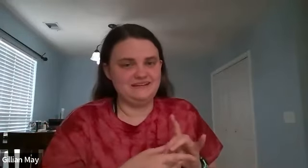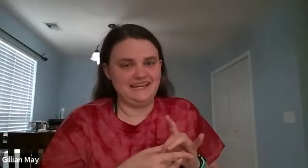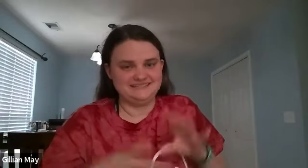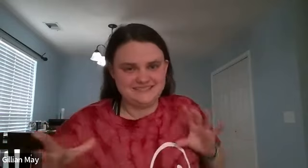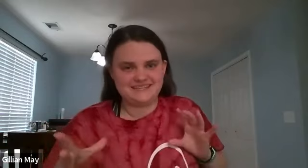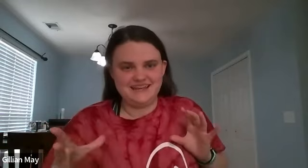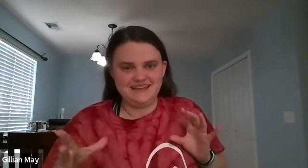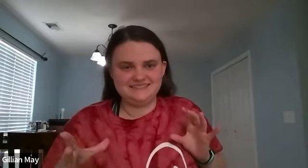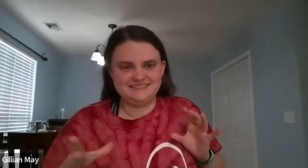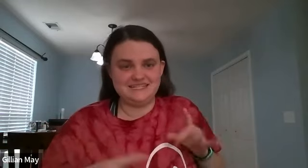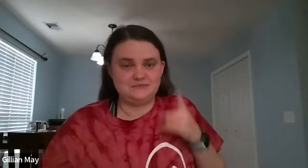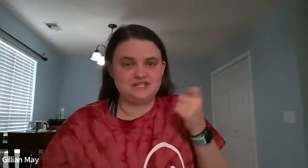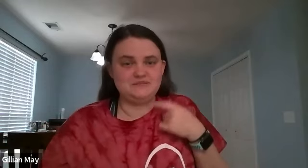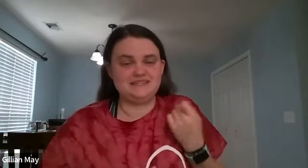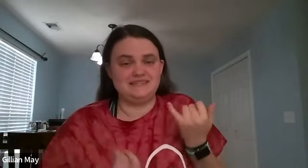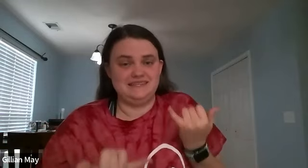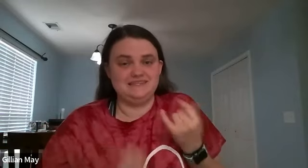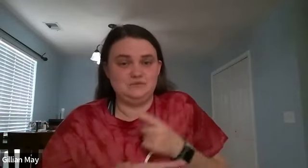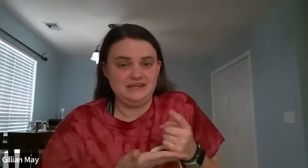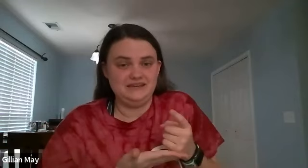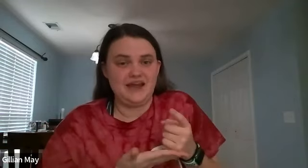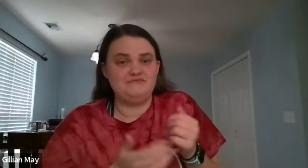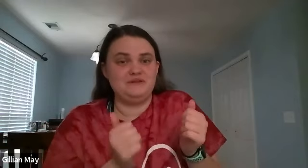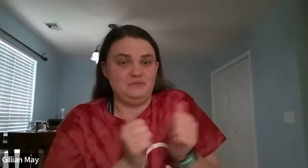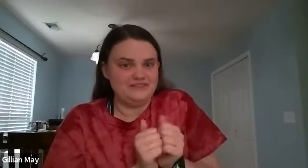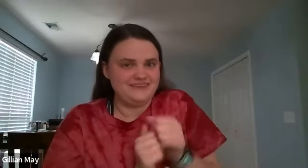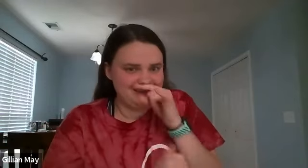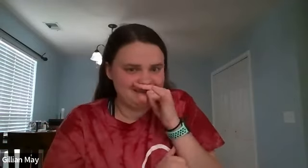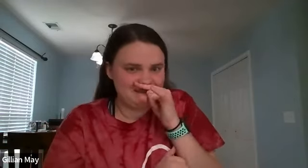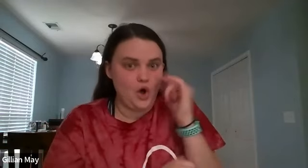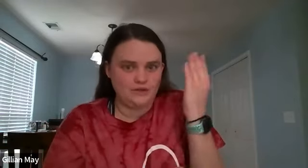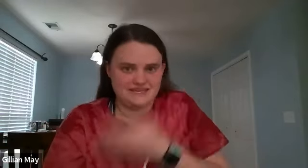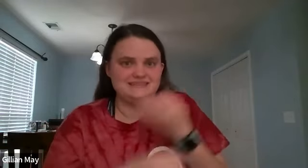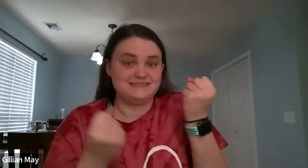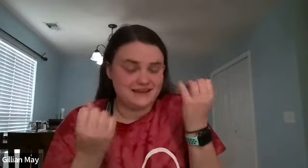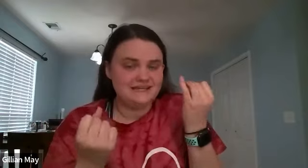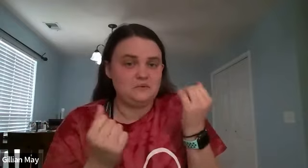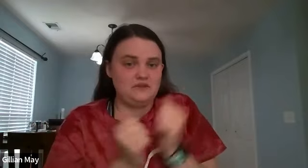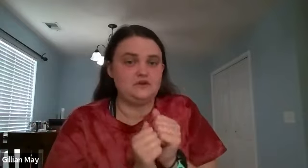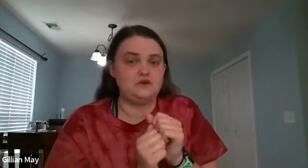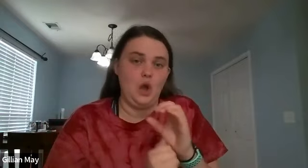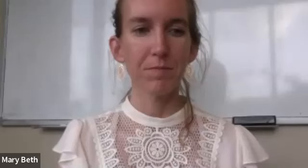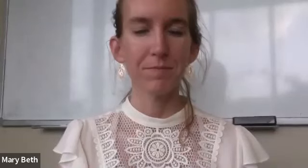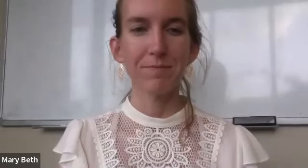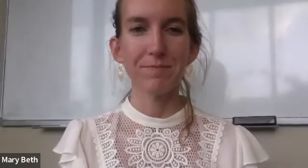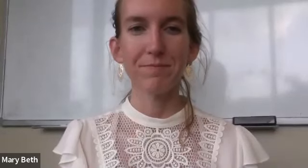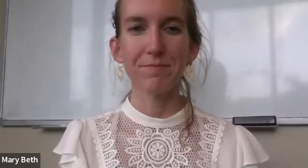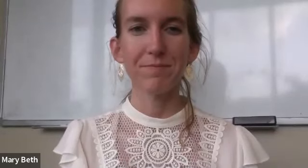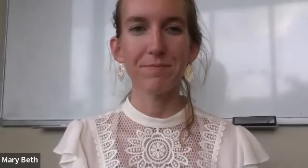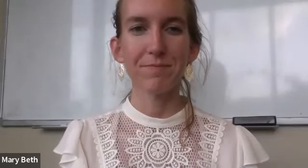like disconnect, especially because this week I've been with kids all day signing and with co-workers.